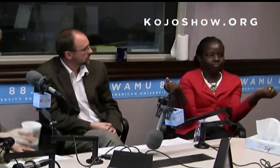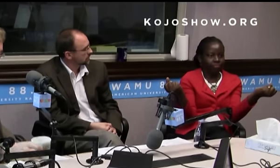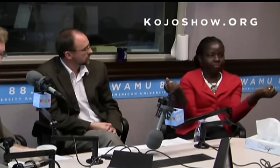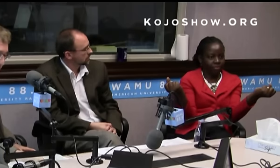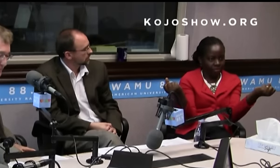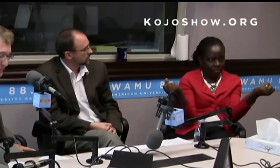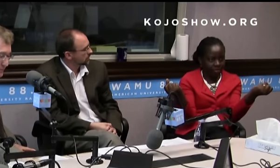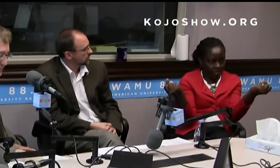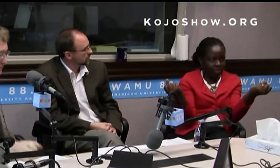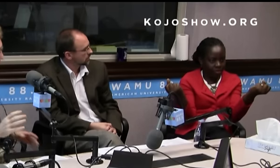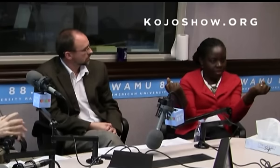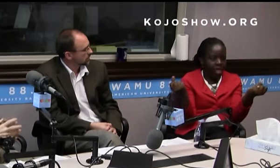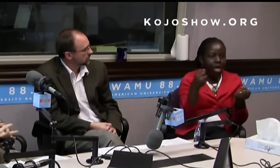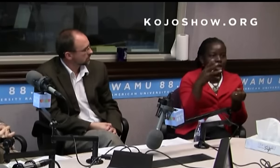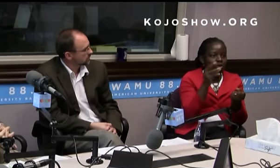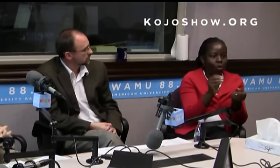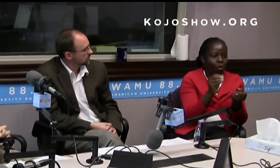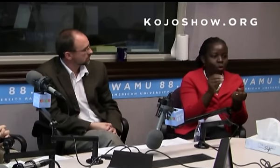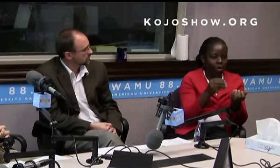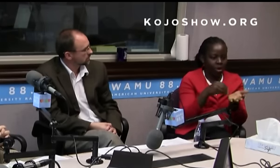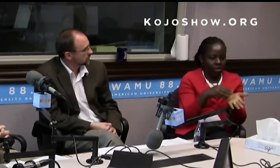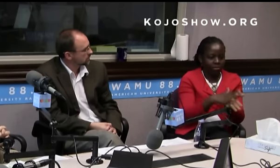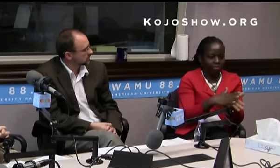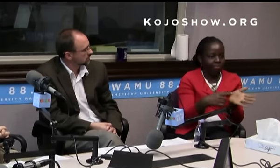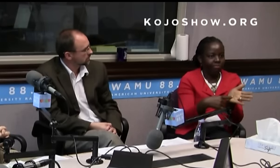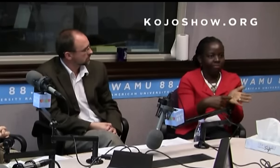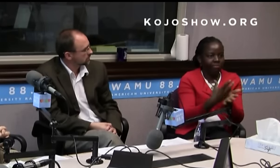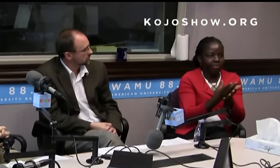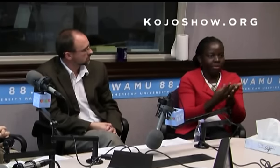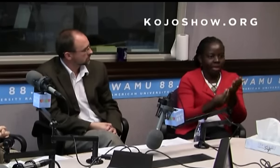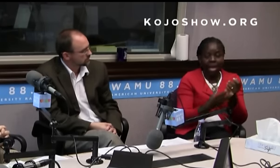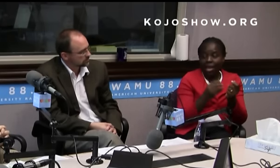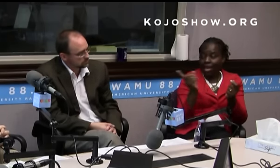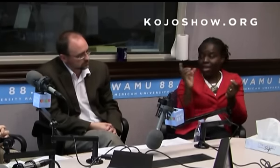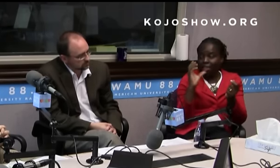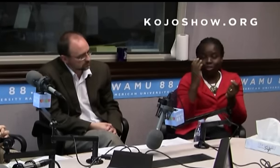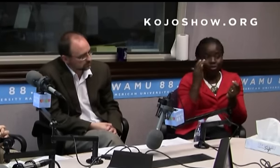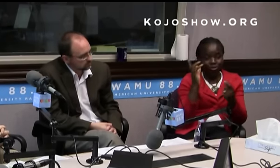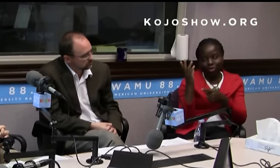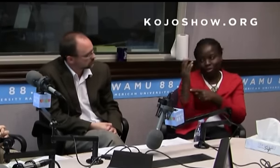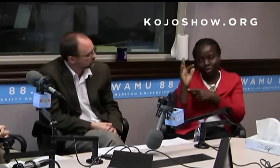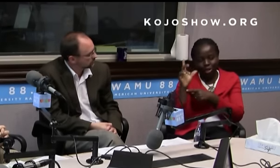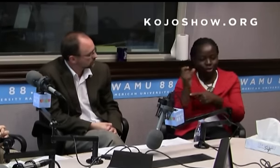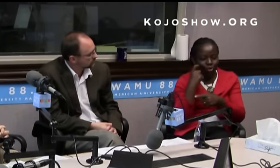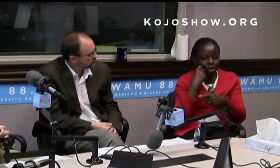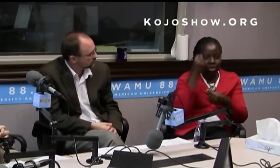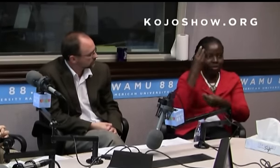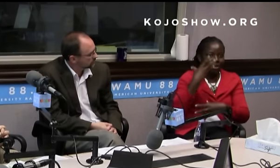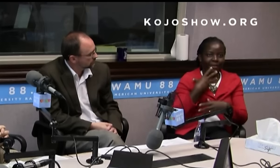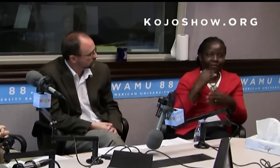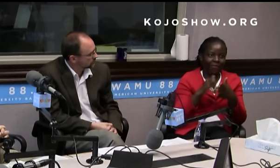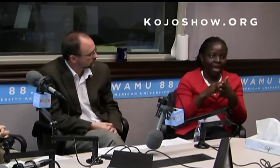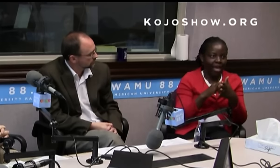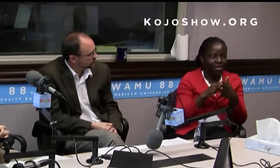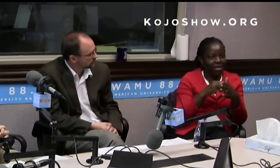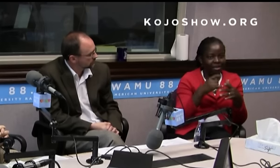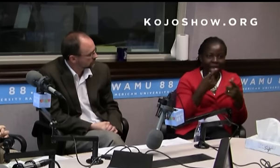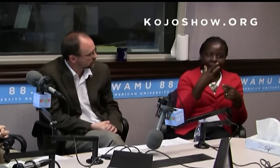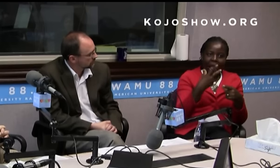do not have a written form. They are signed languages, so they are expressive, but they do not have a written form, so there's not documentation